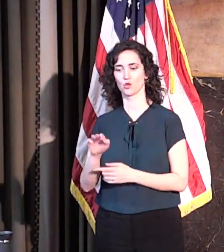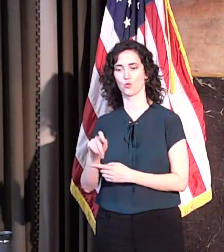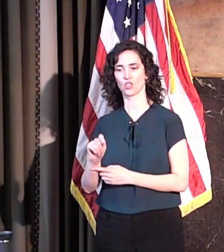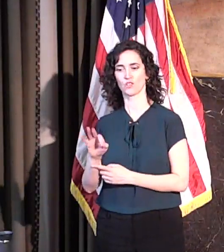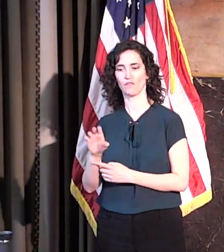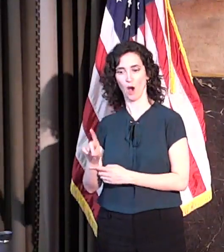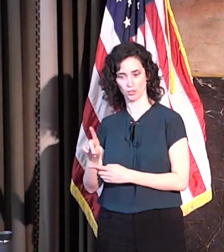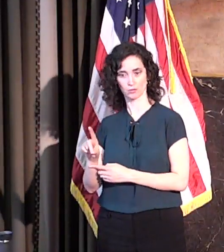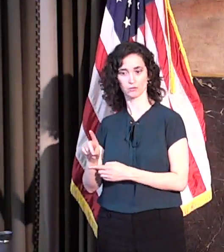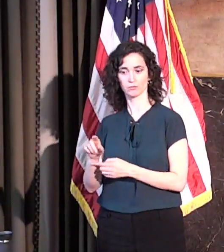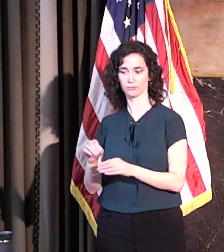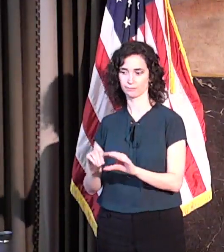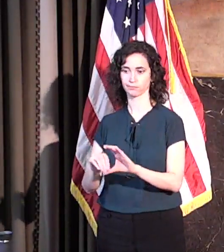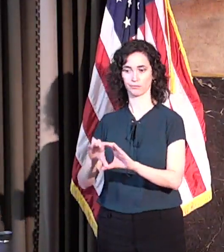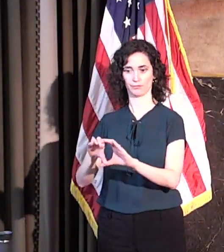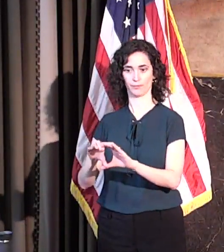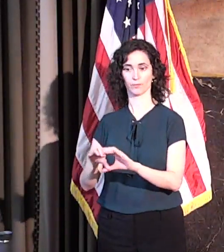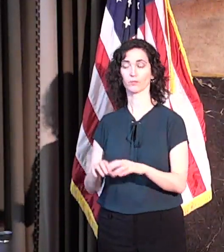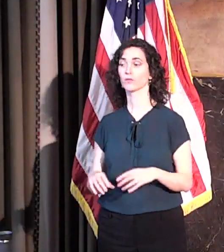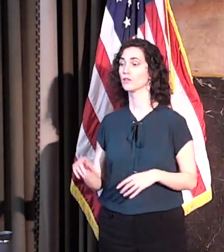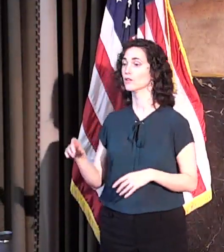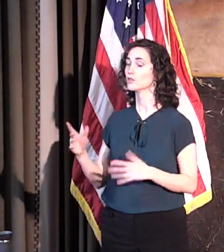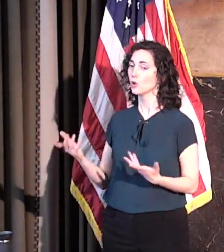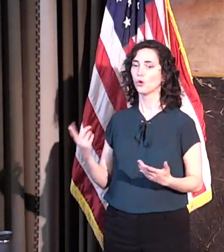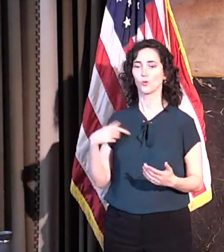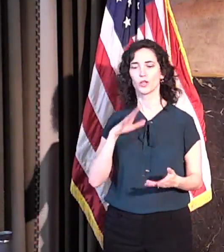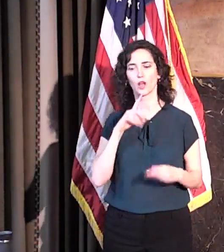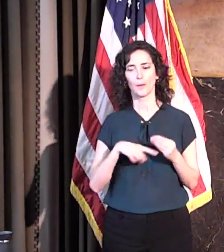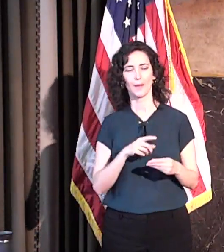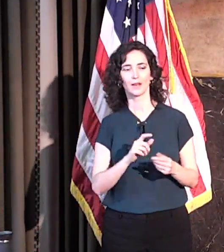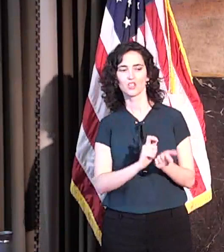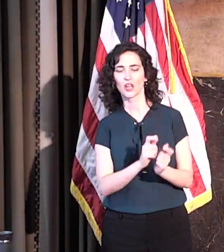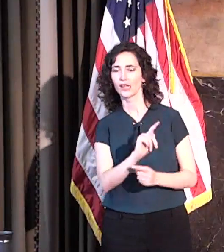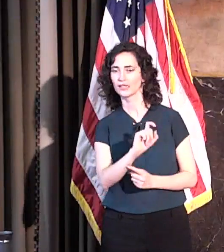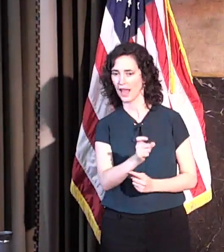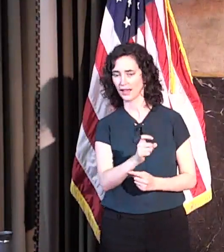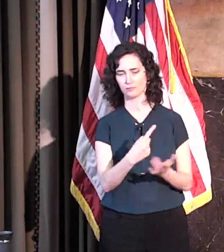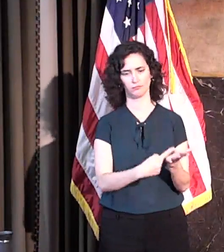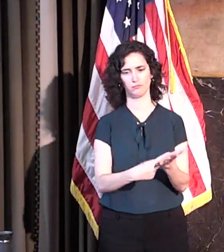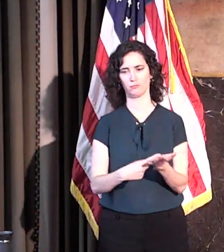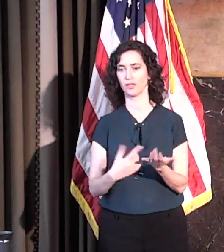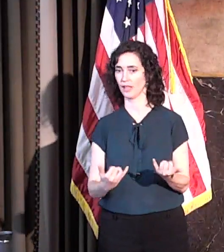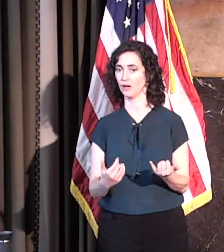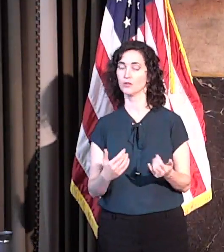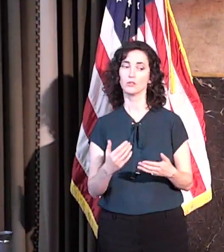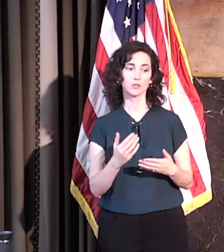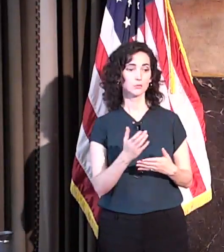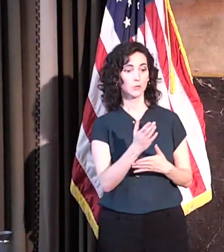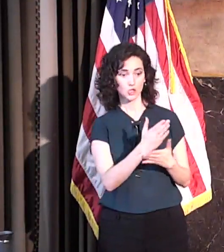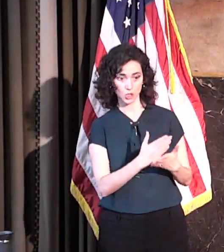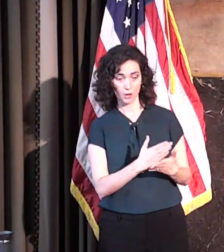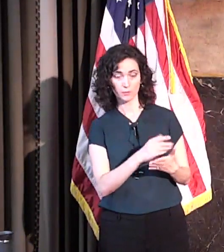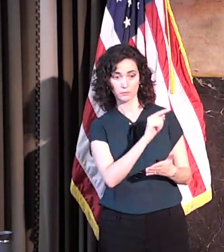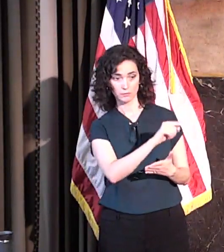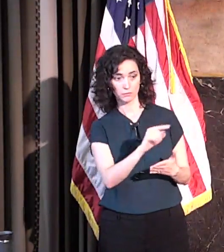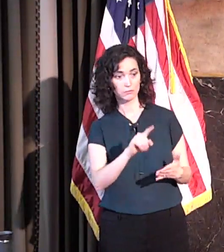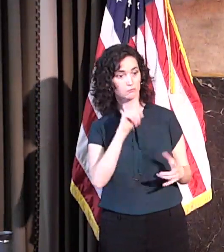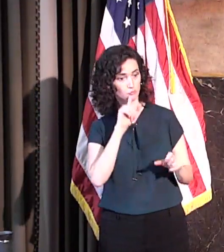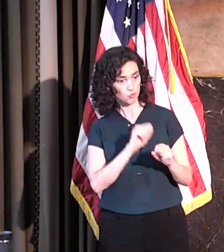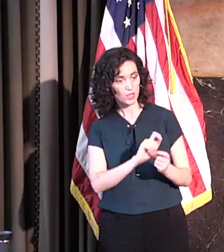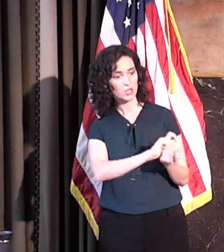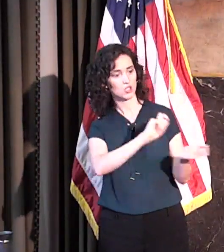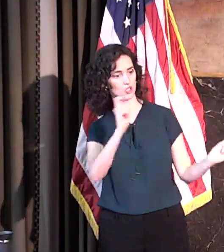so tax reform is being discussed, and it should be, and I'm certainly in favor of things that constitute real